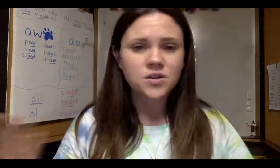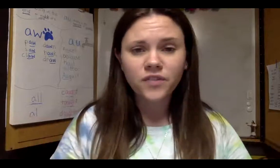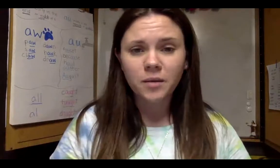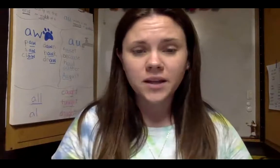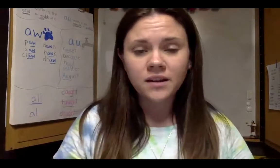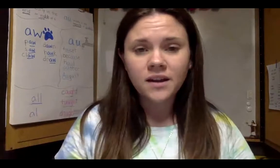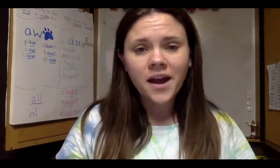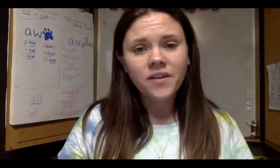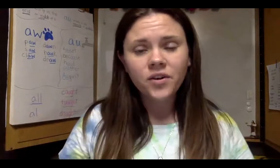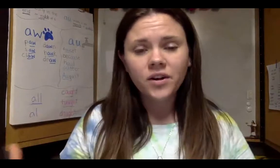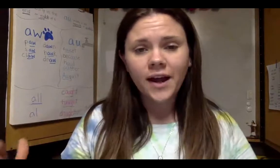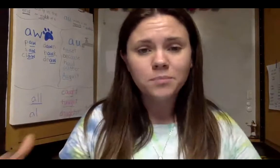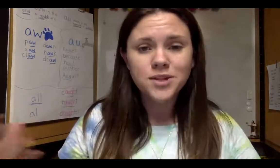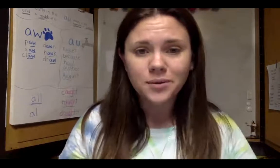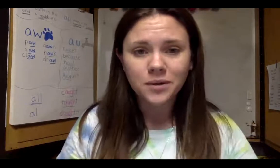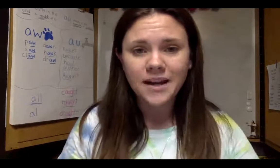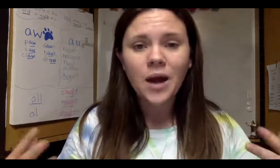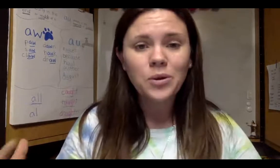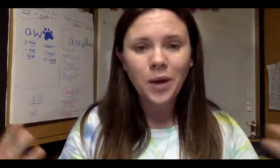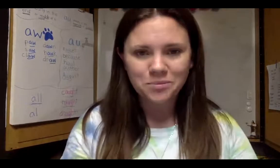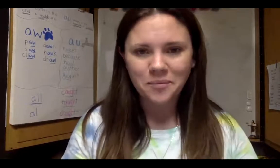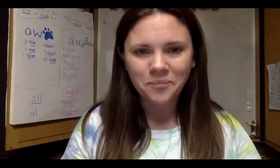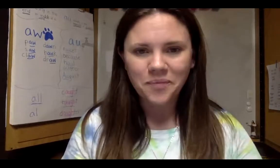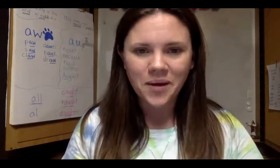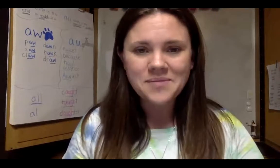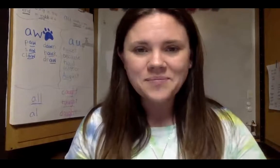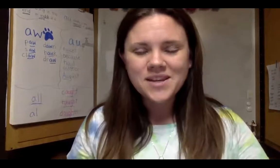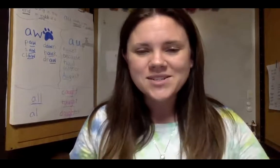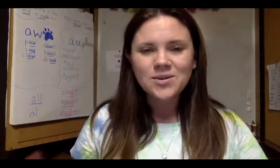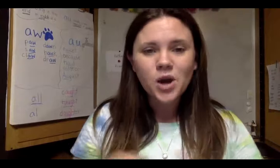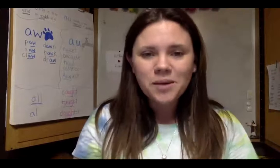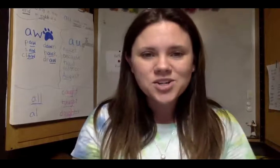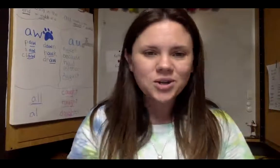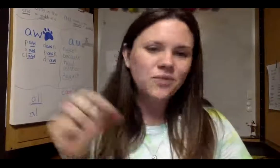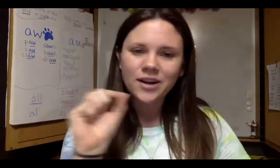members in your family have ever helped you and how you help them, okay?